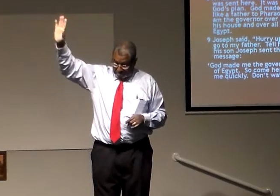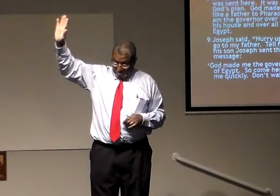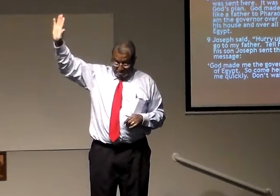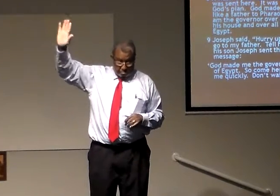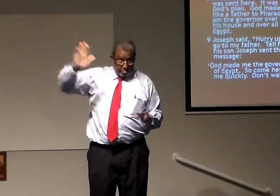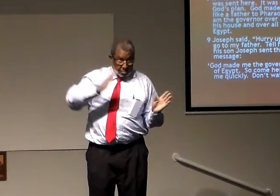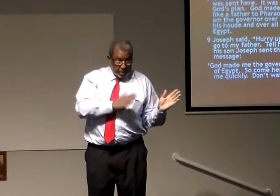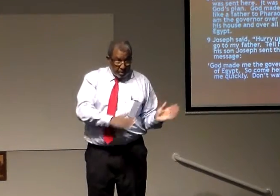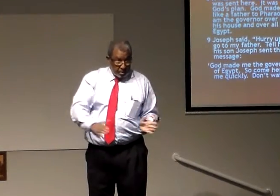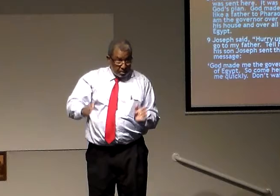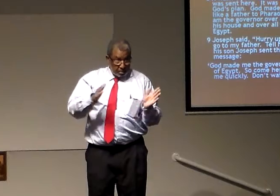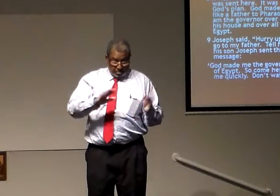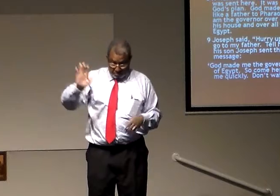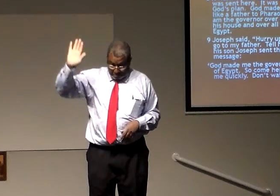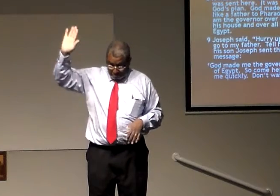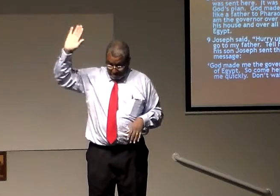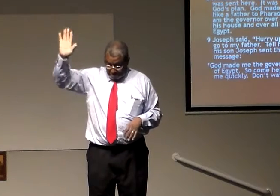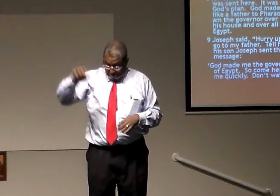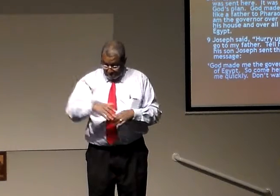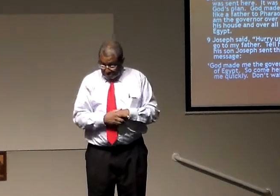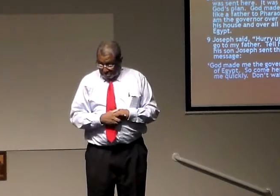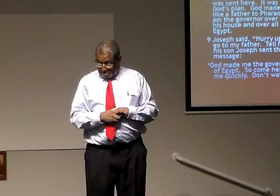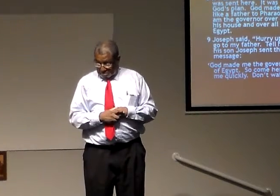that I was sent here. It was God's plan.